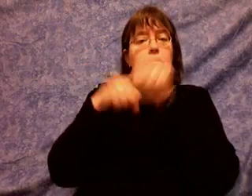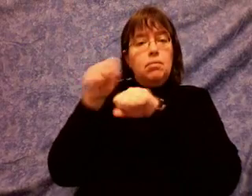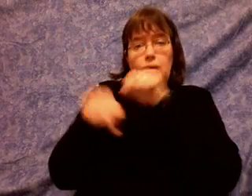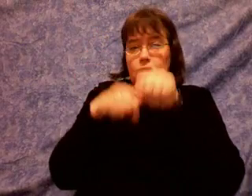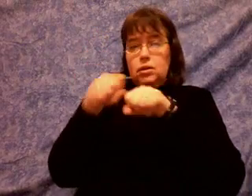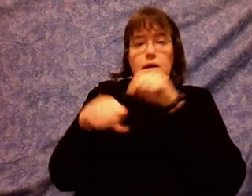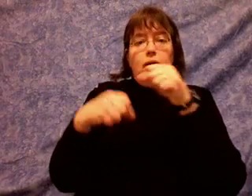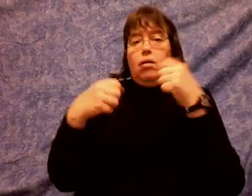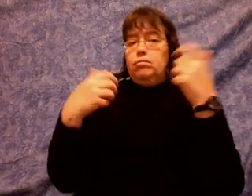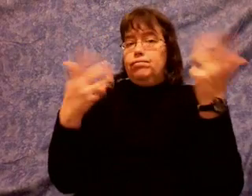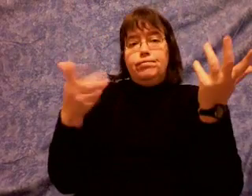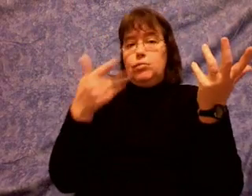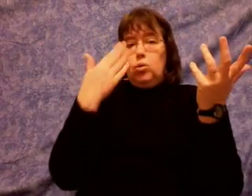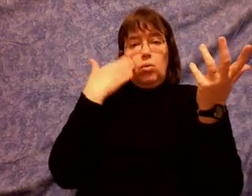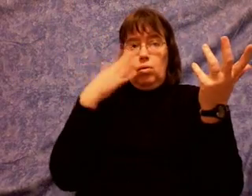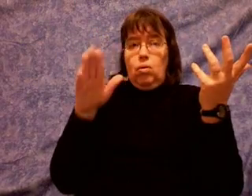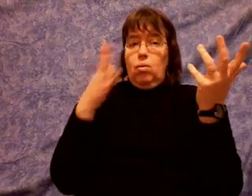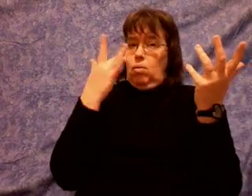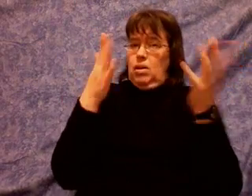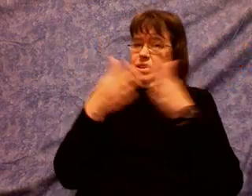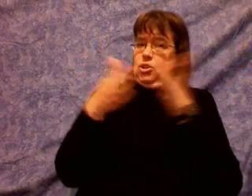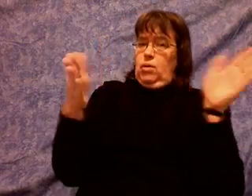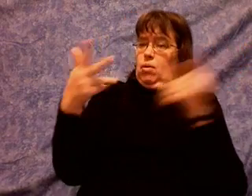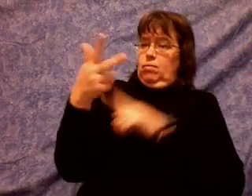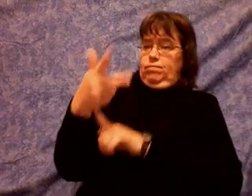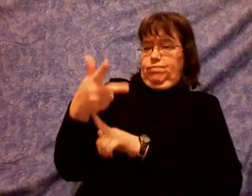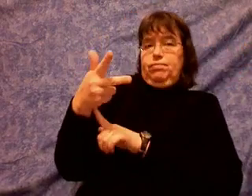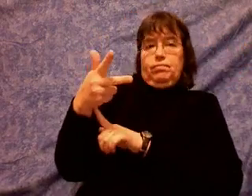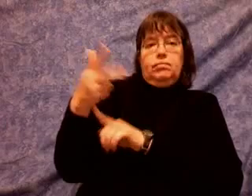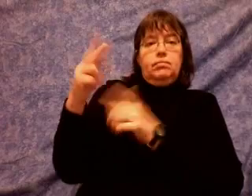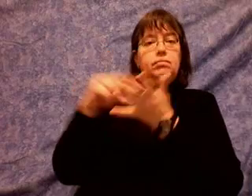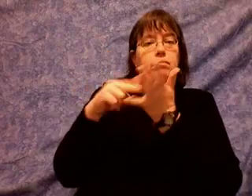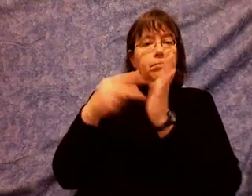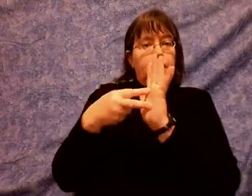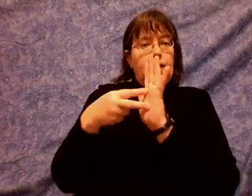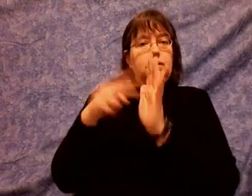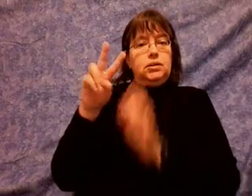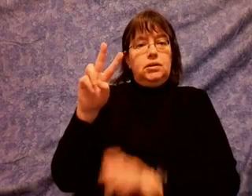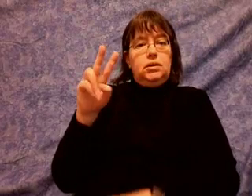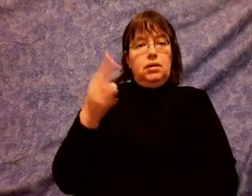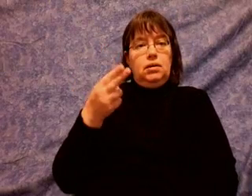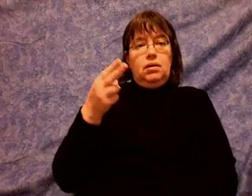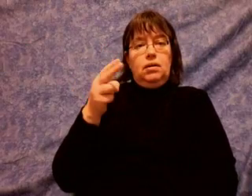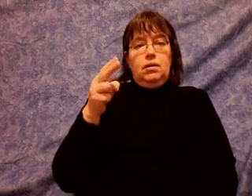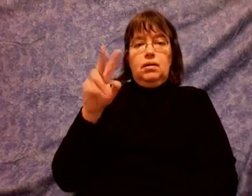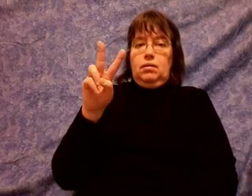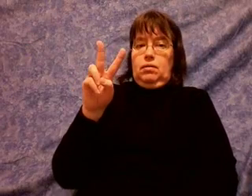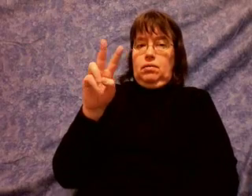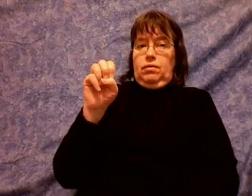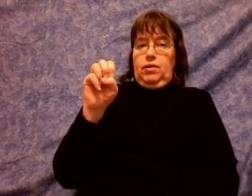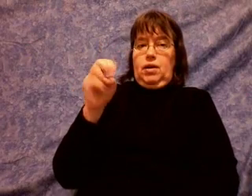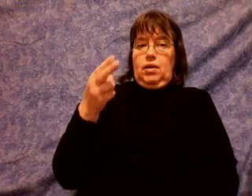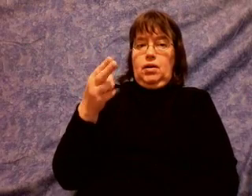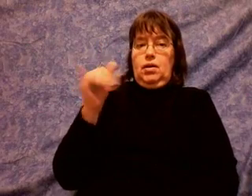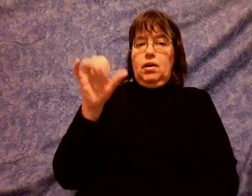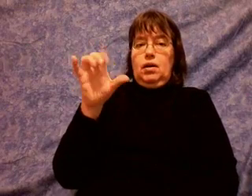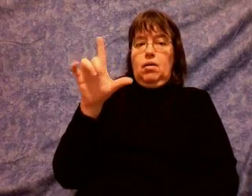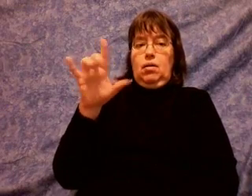bus or a bicycle, or you don't know what type of vehicle it is, because basically this 3 hand shape